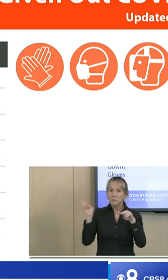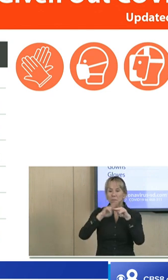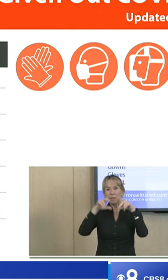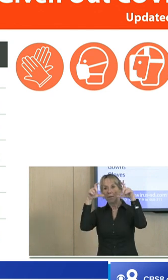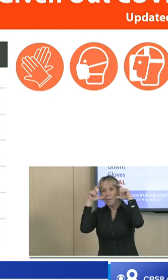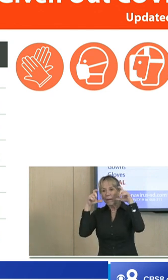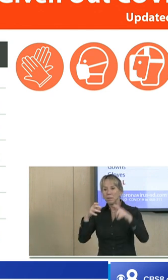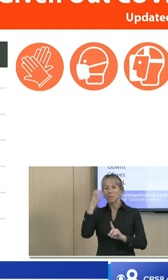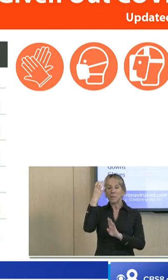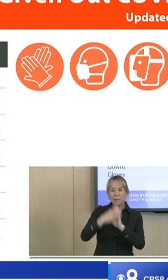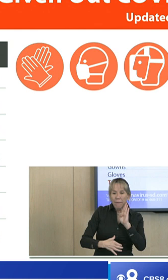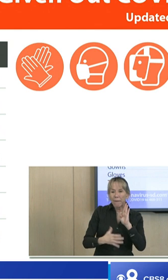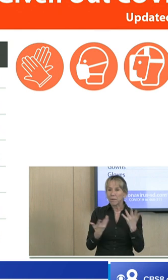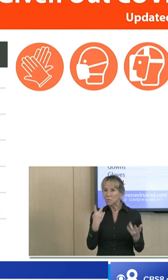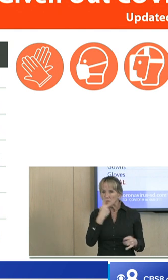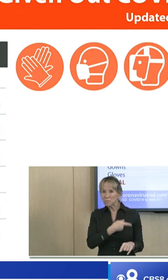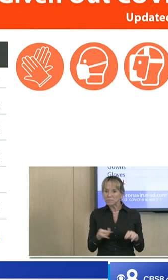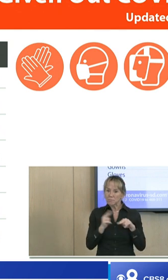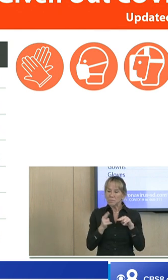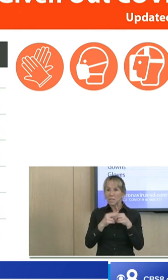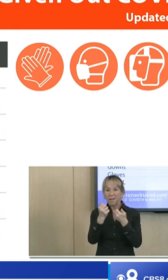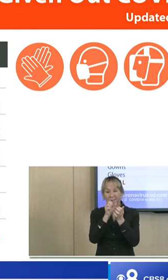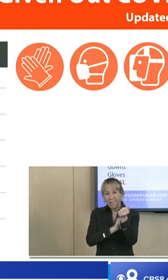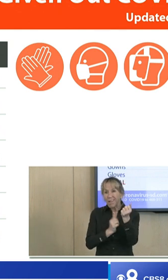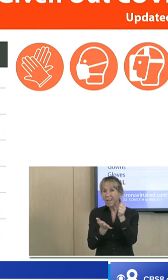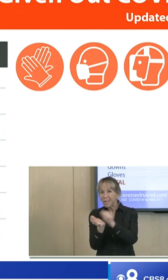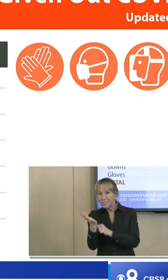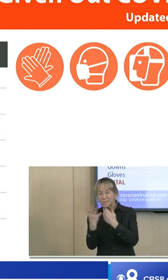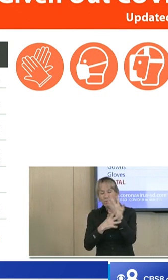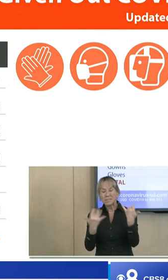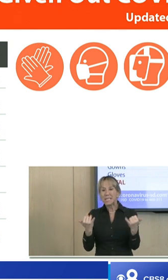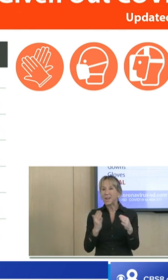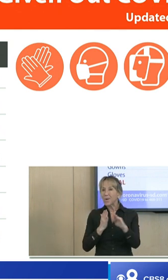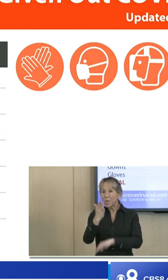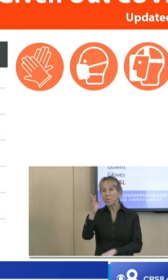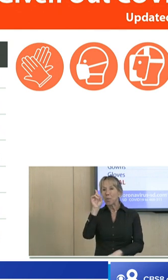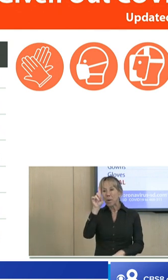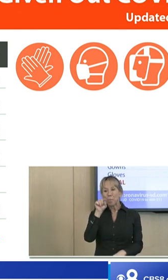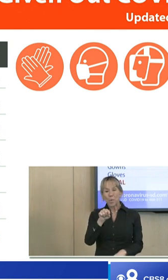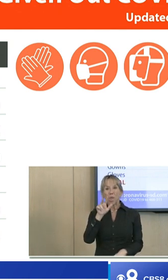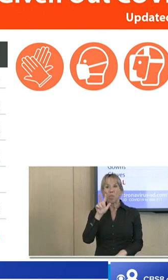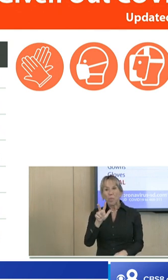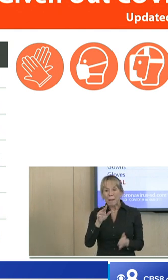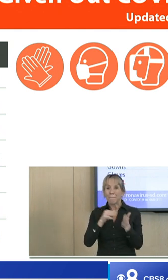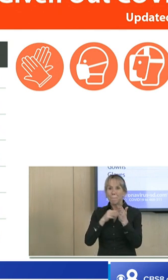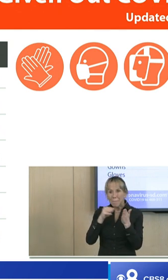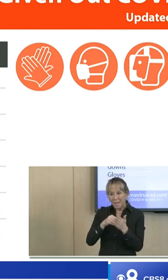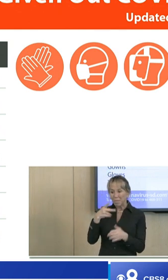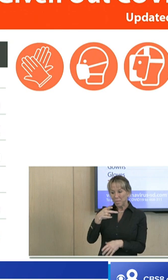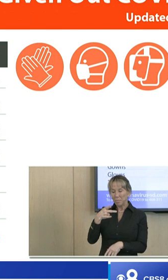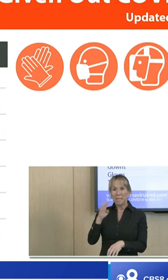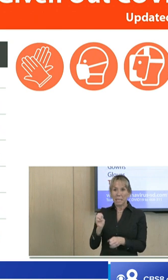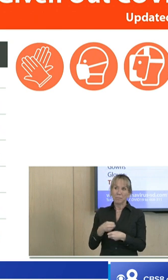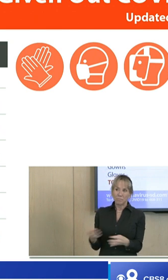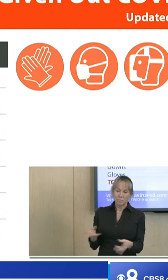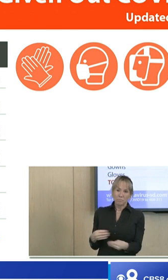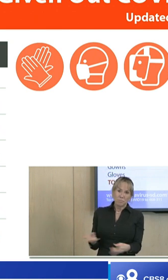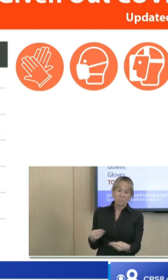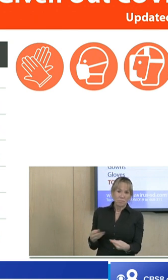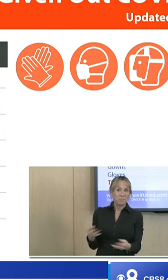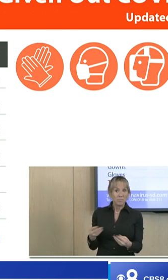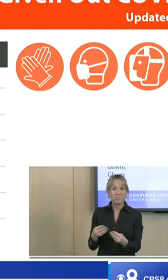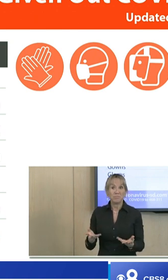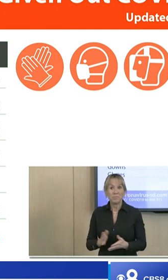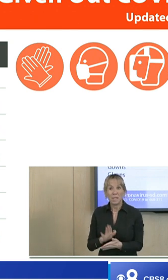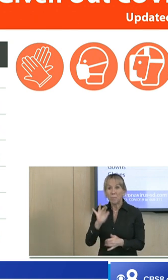goggles, gowns, jump in the number of gloves, and we are now over 1.3 million individual items of personal protective equipment that has